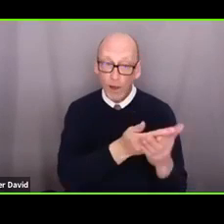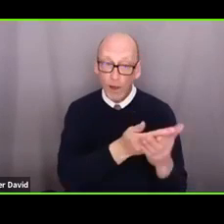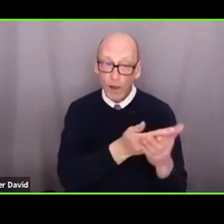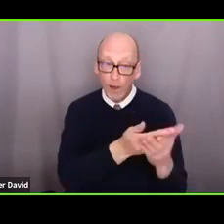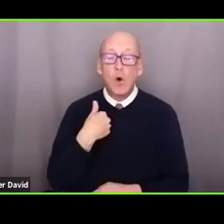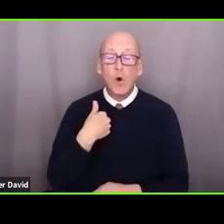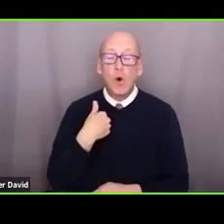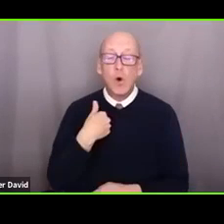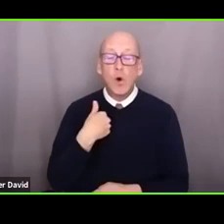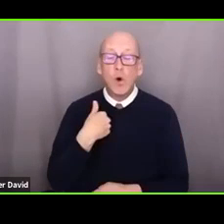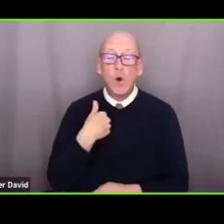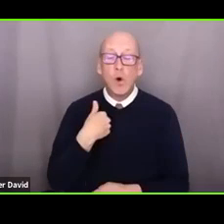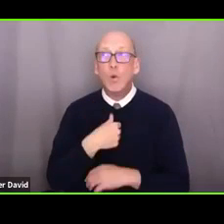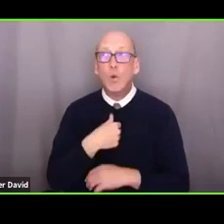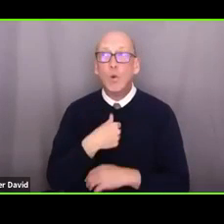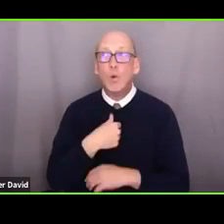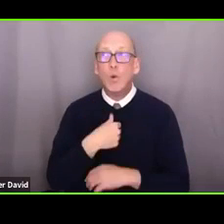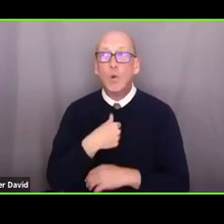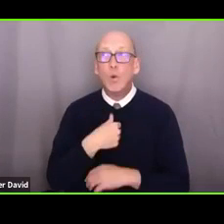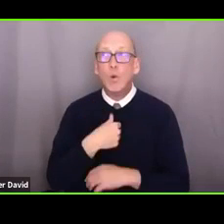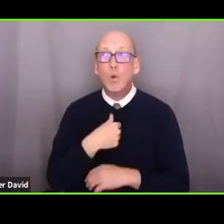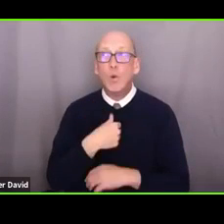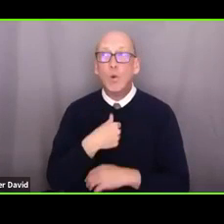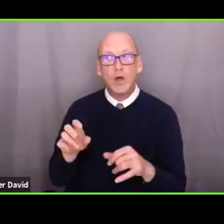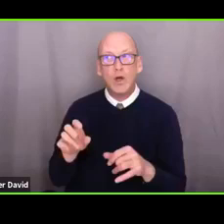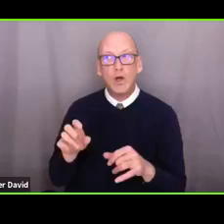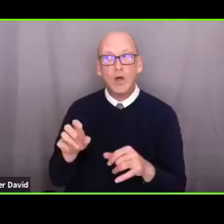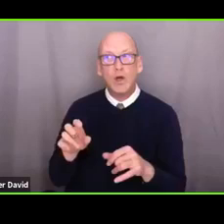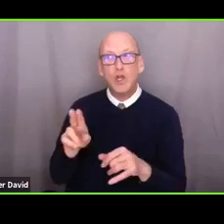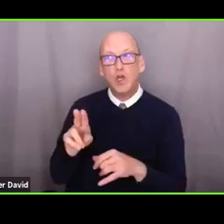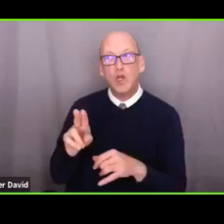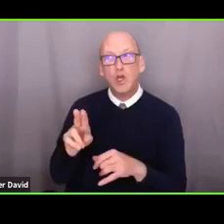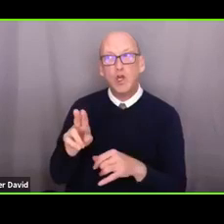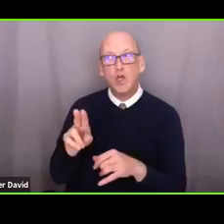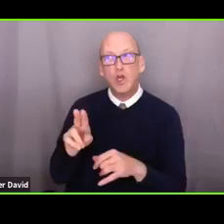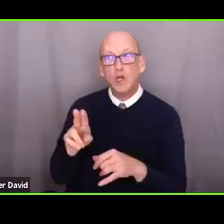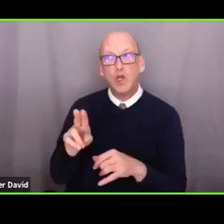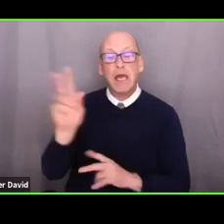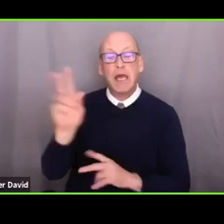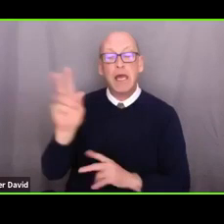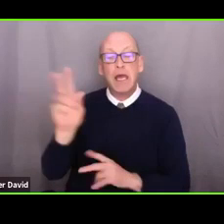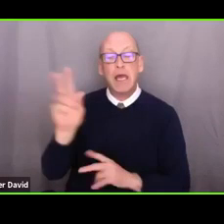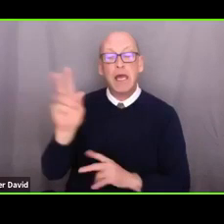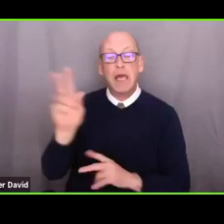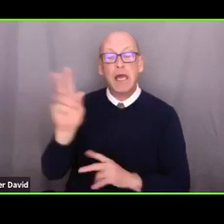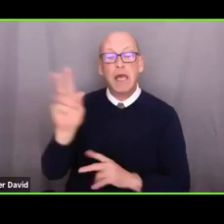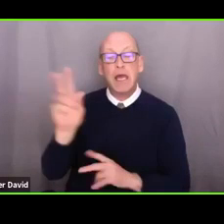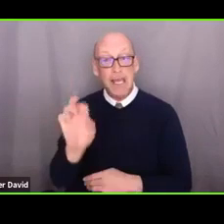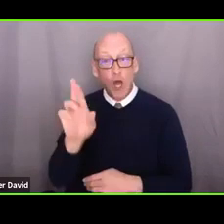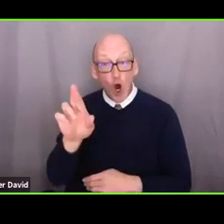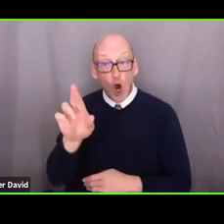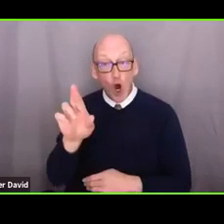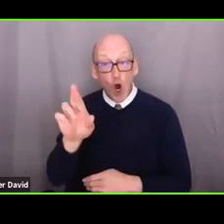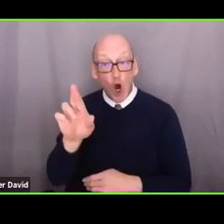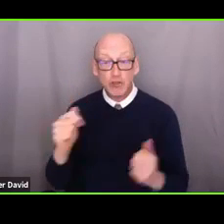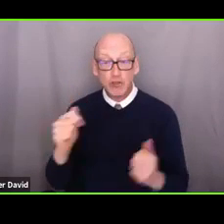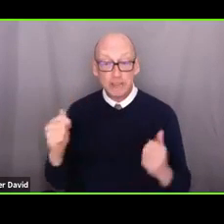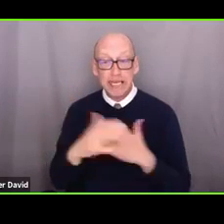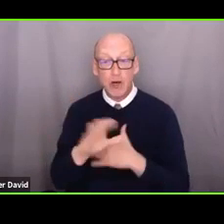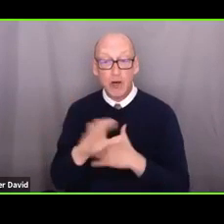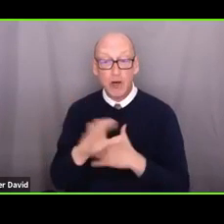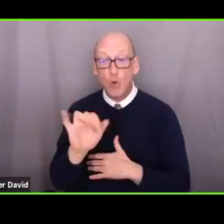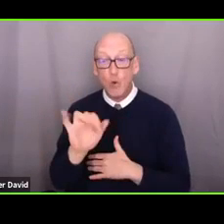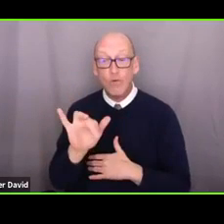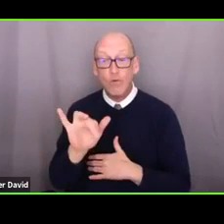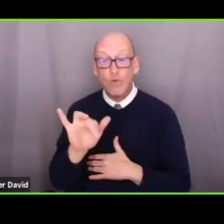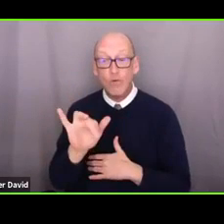think nationally too, is that we're finding that people really aren't using their doctors and or the emergency rooms because they're scared of COVID. I understand